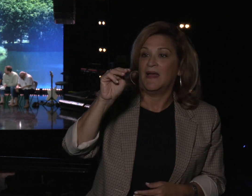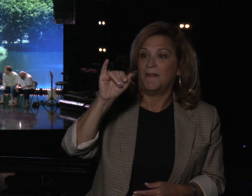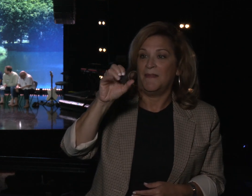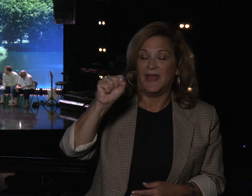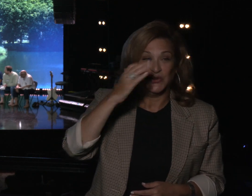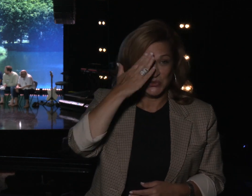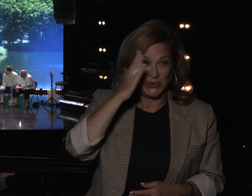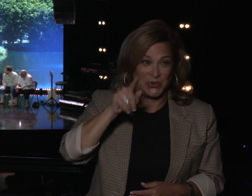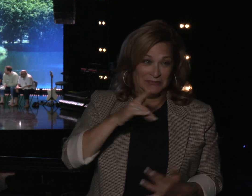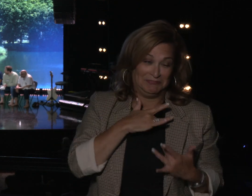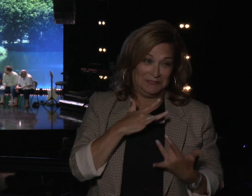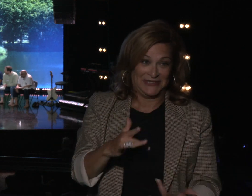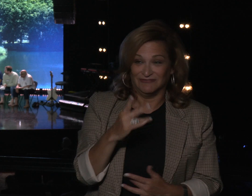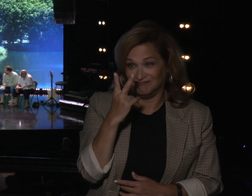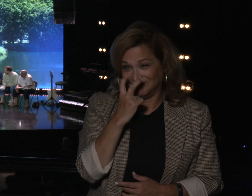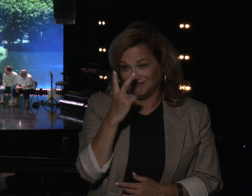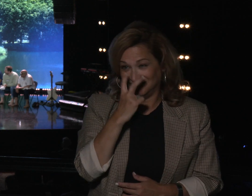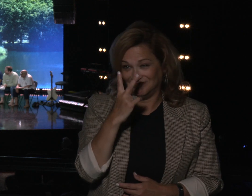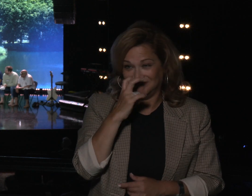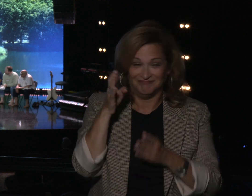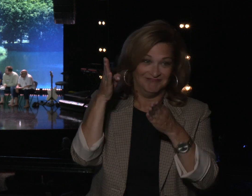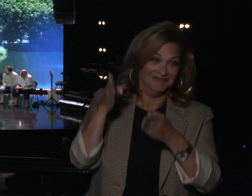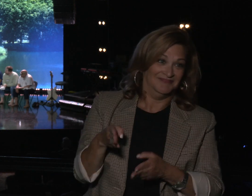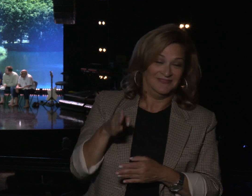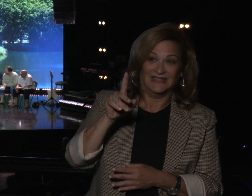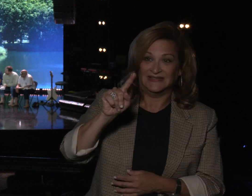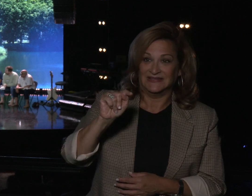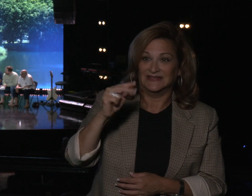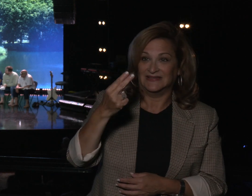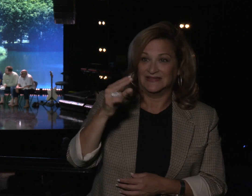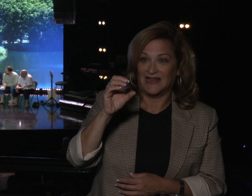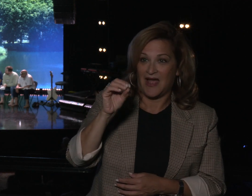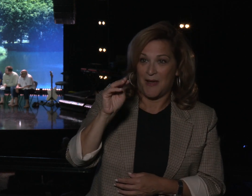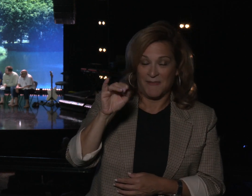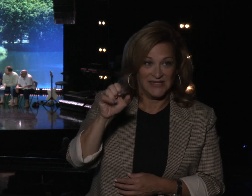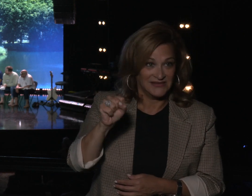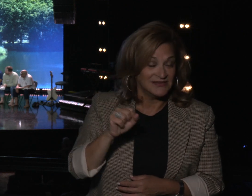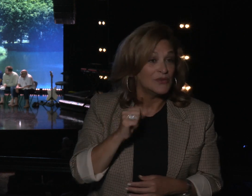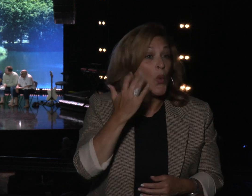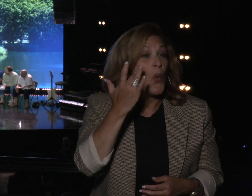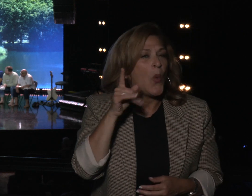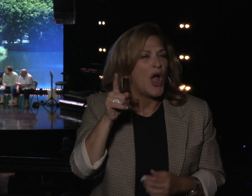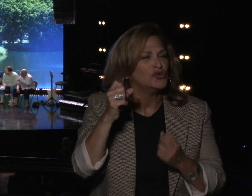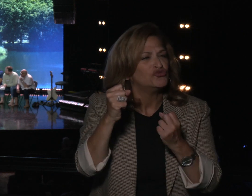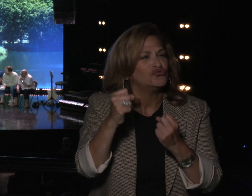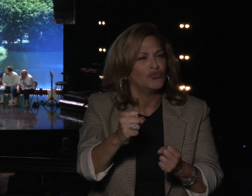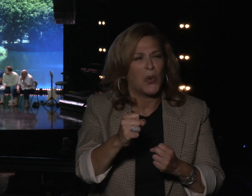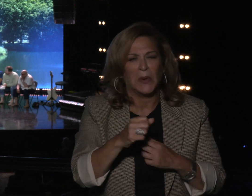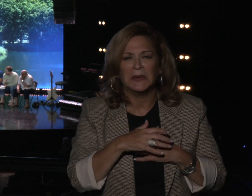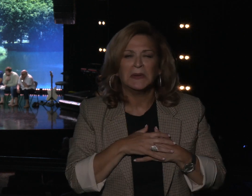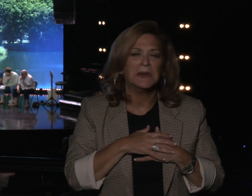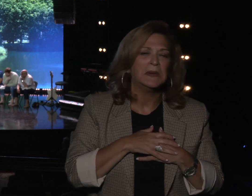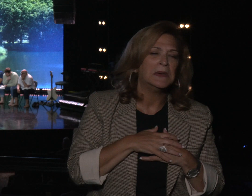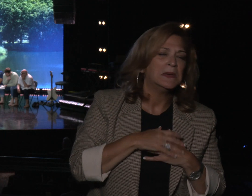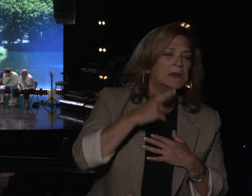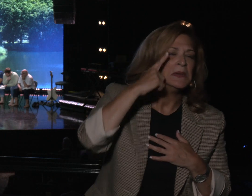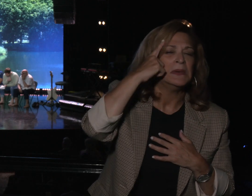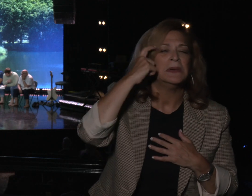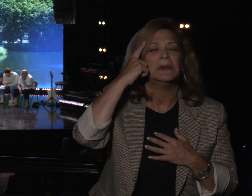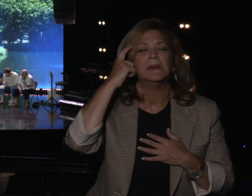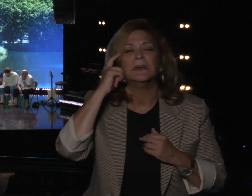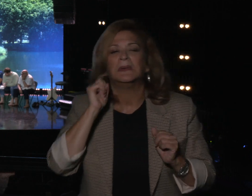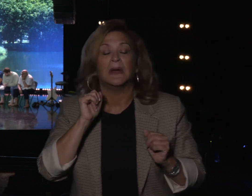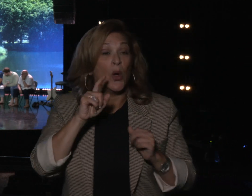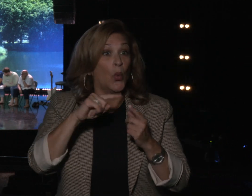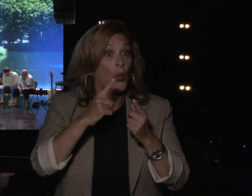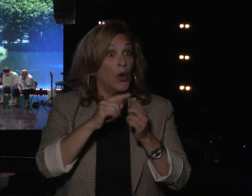Thomas. Thomas gets the name Doubting because he was known as being a skeptic and a pessimist. He was the guy that when Jesus rose